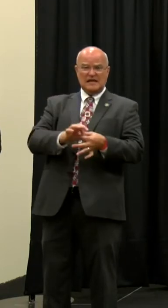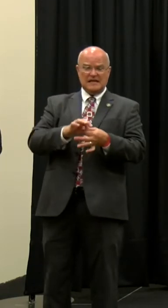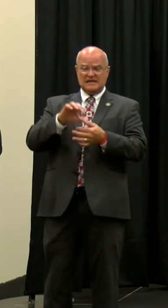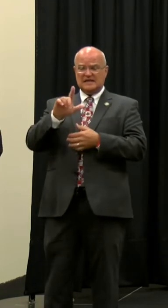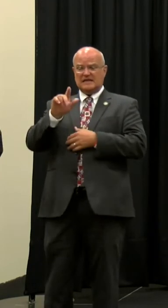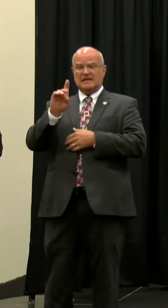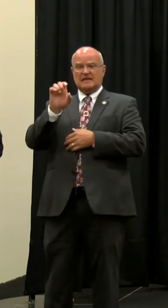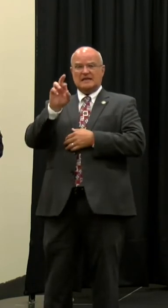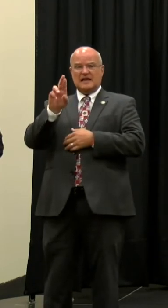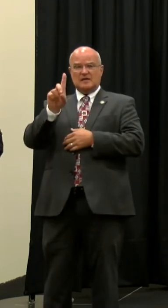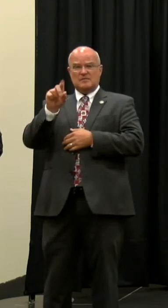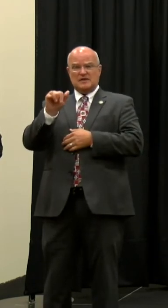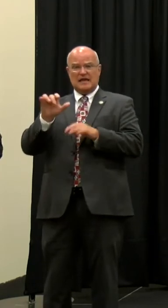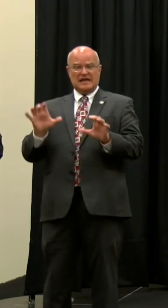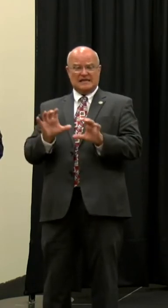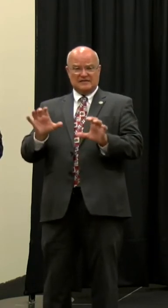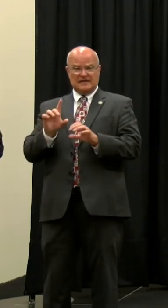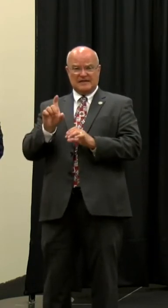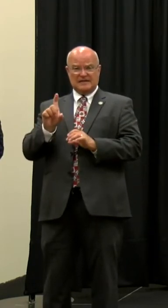Day activities?